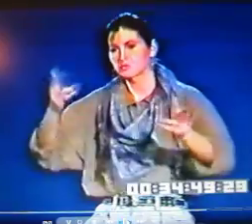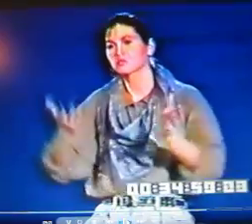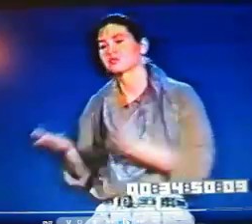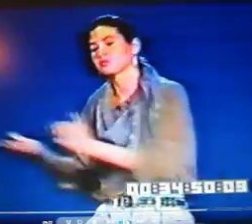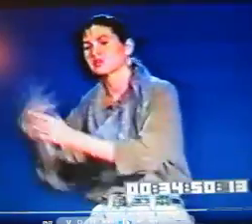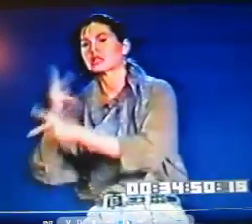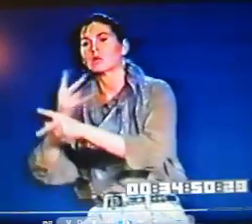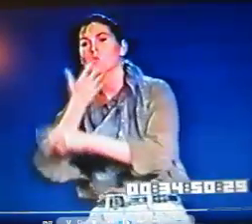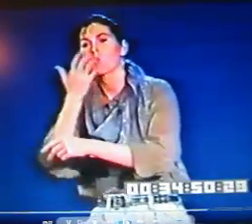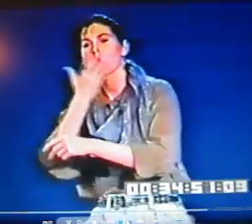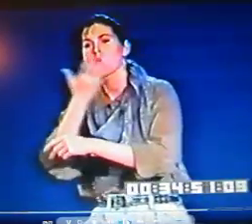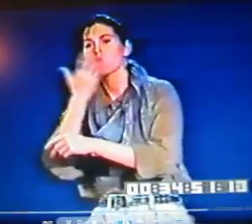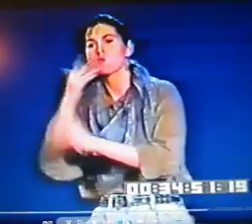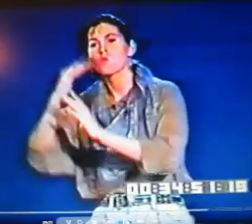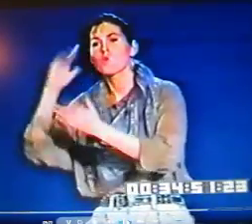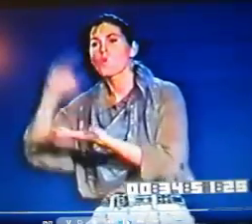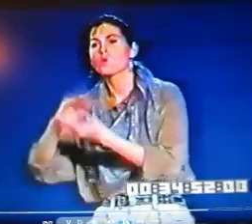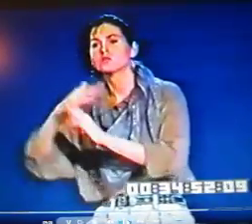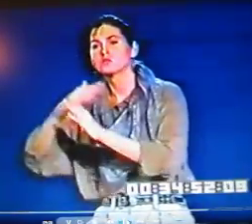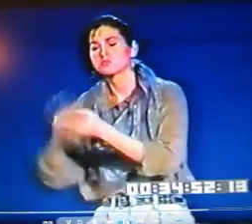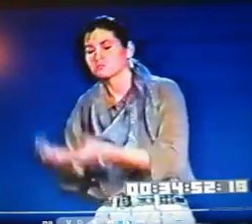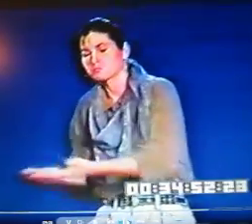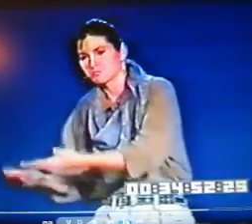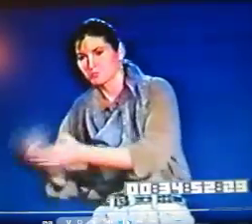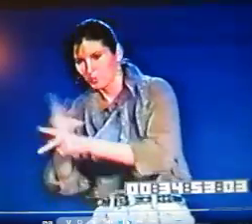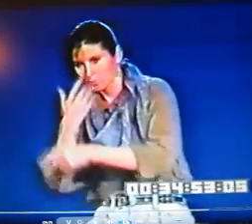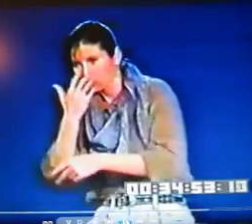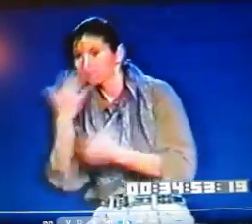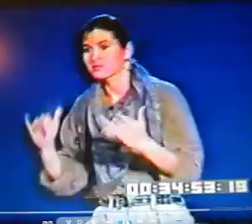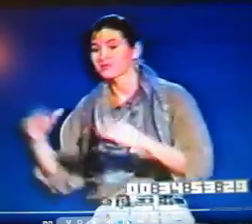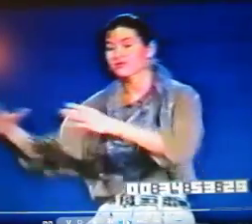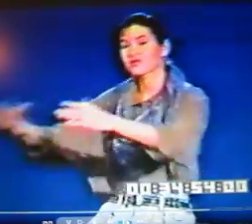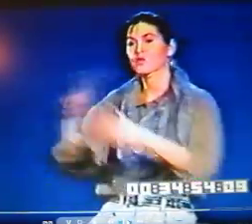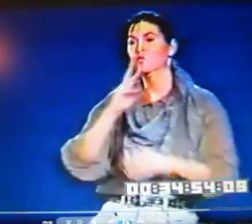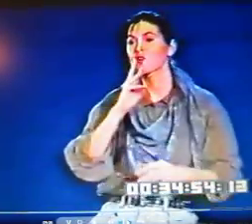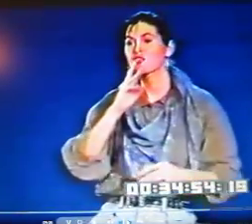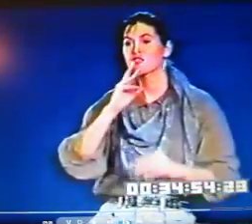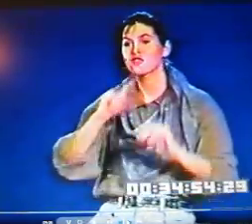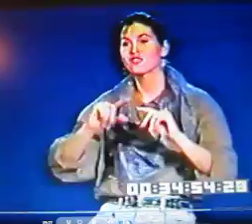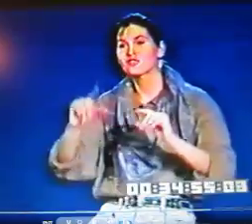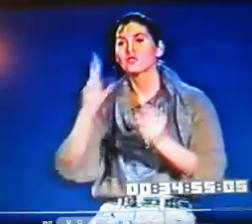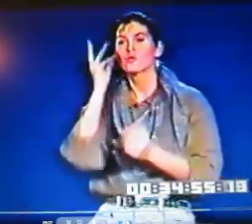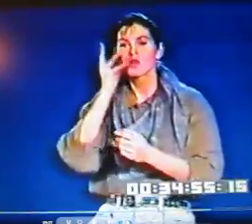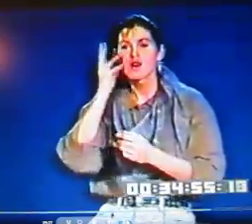I'm gonna put the fish on a plate. And it's important to keep it warm, so put it in the oven on a low temperature.